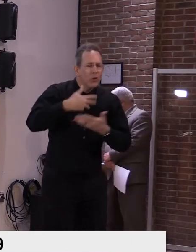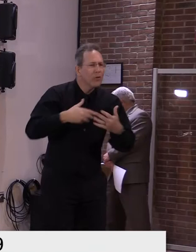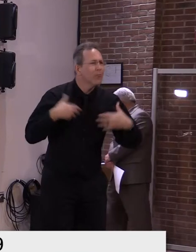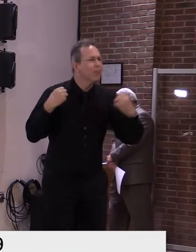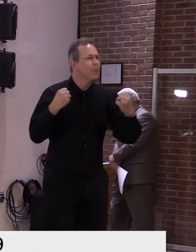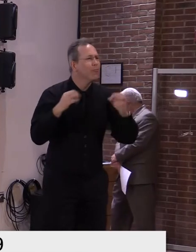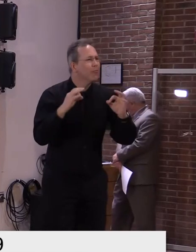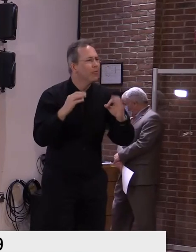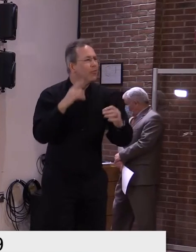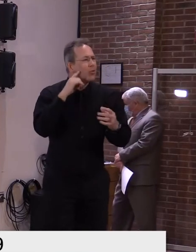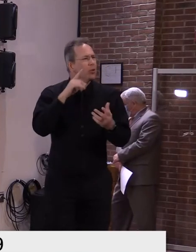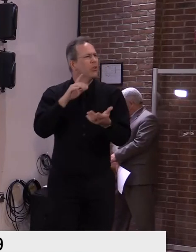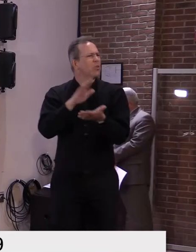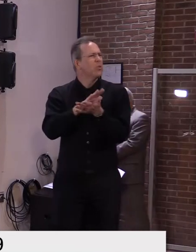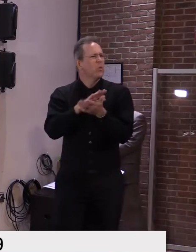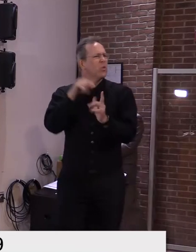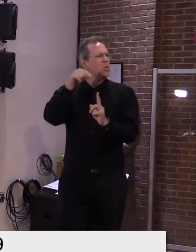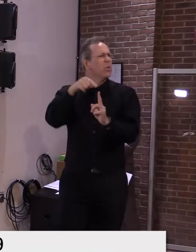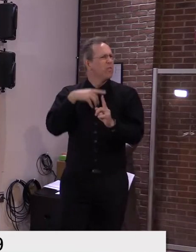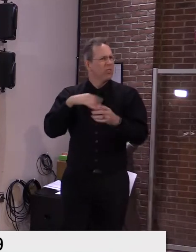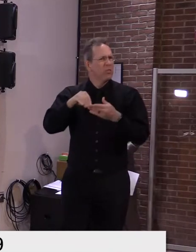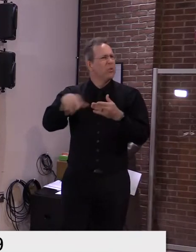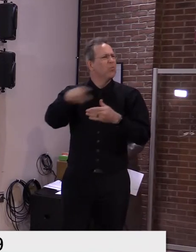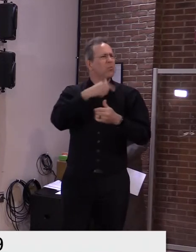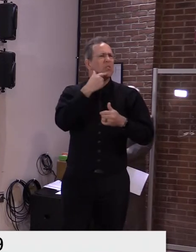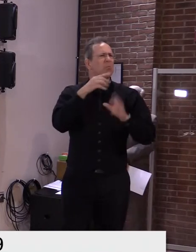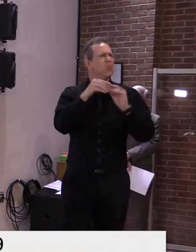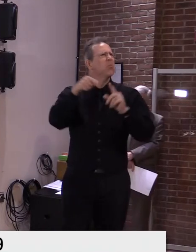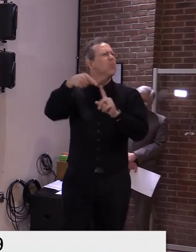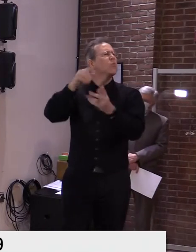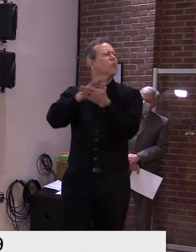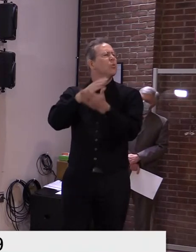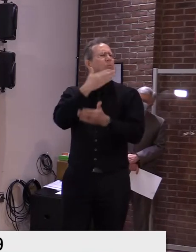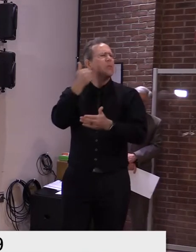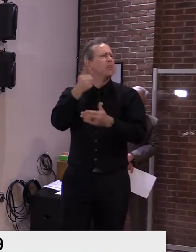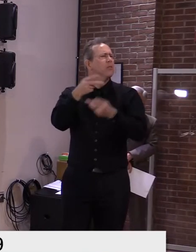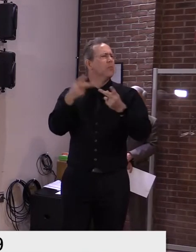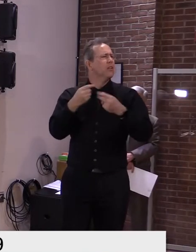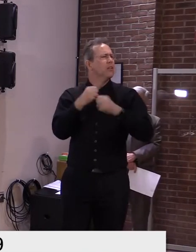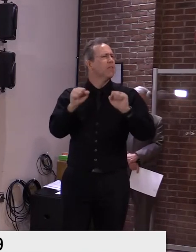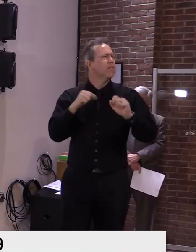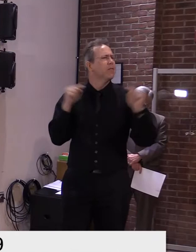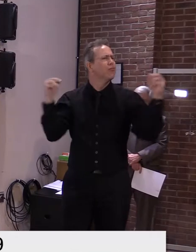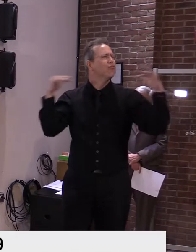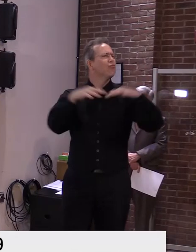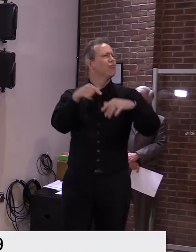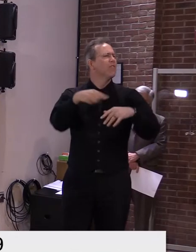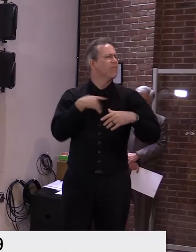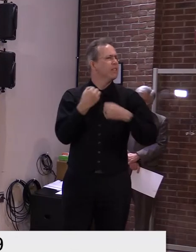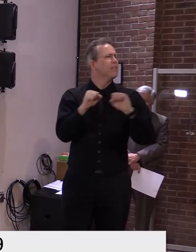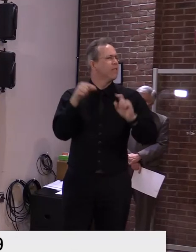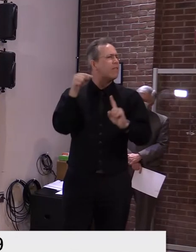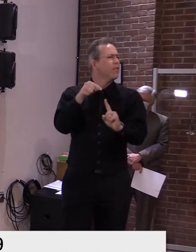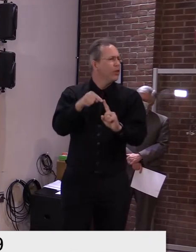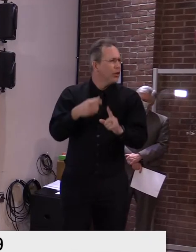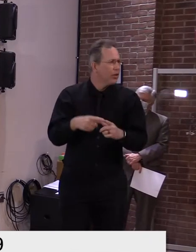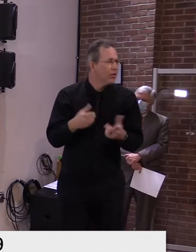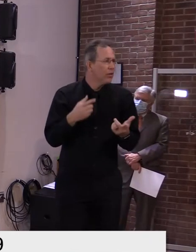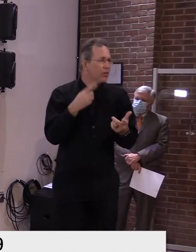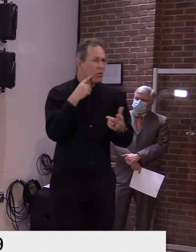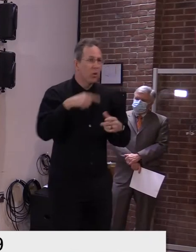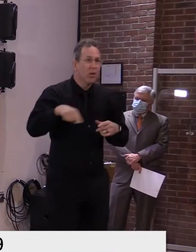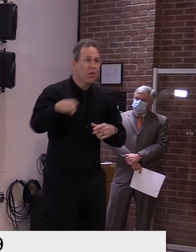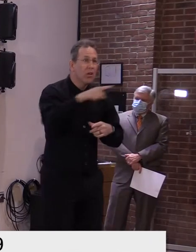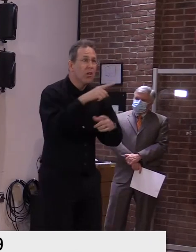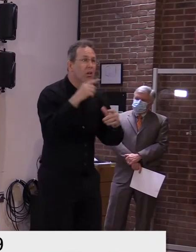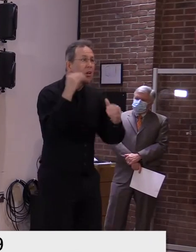be. Several had this advice for adults. Don't forget about their mental,